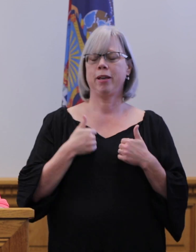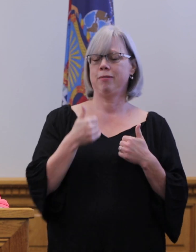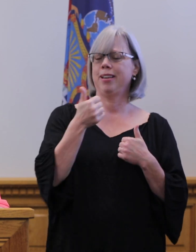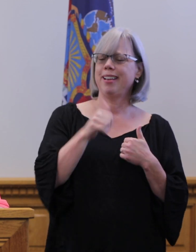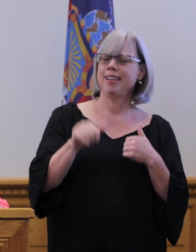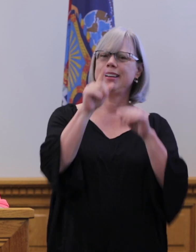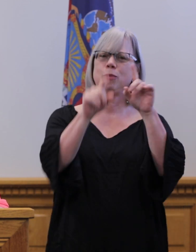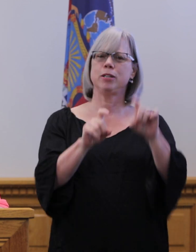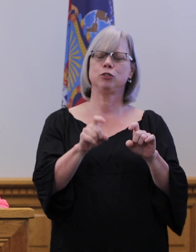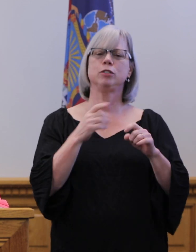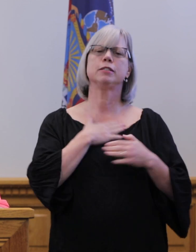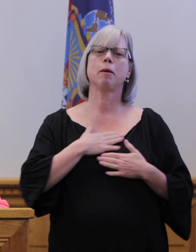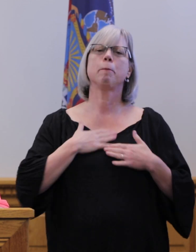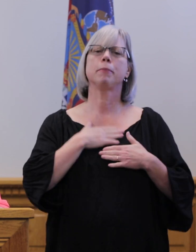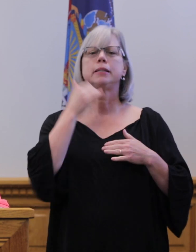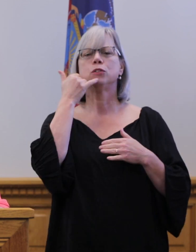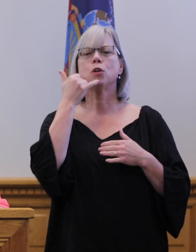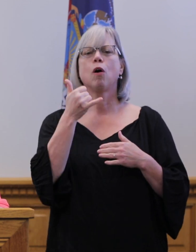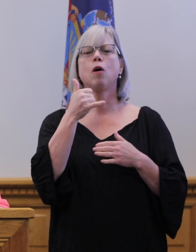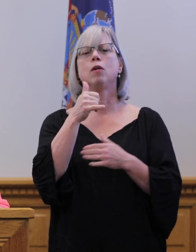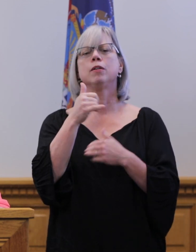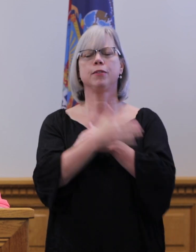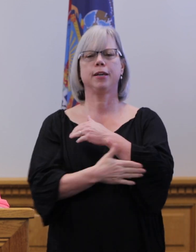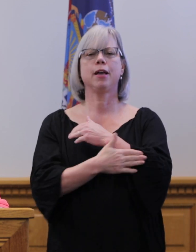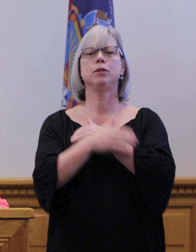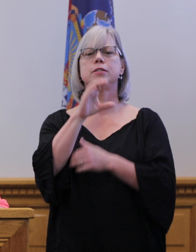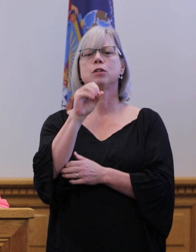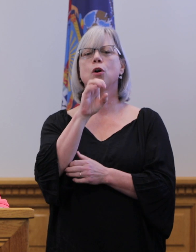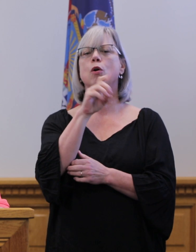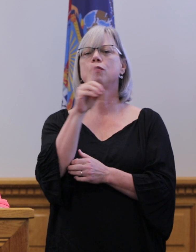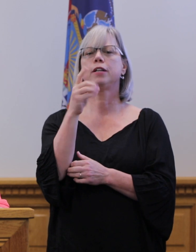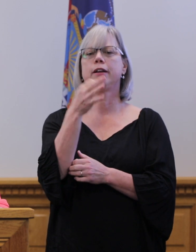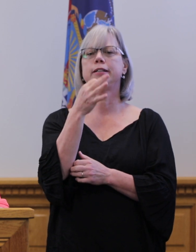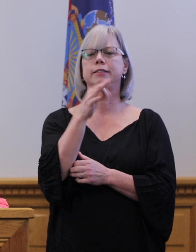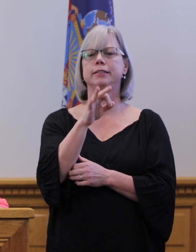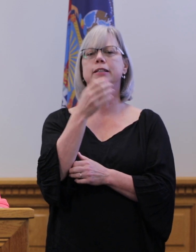vaccines, please call the county's COVID-19 hotline at